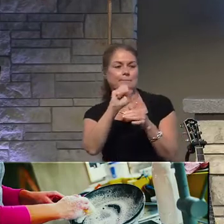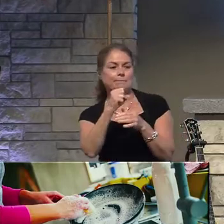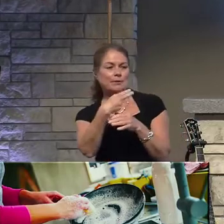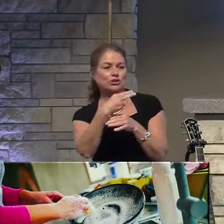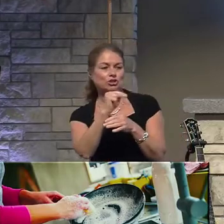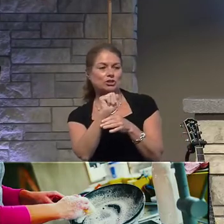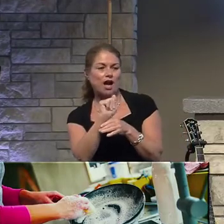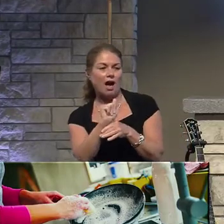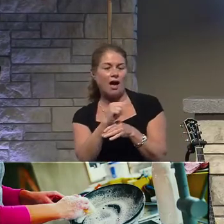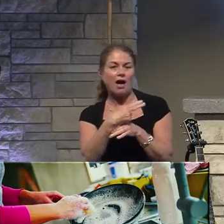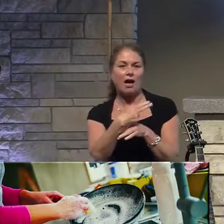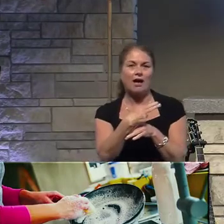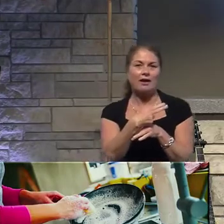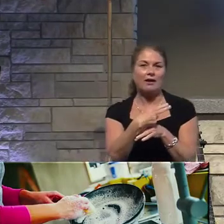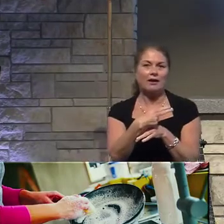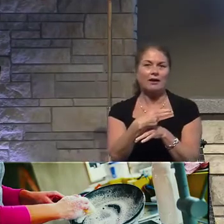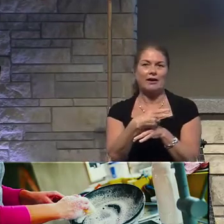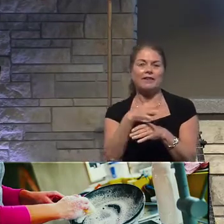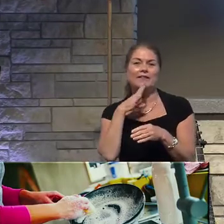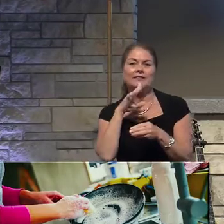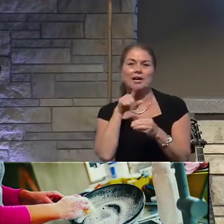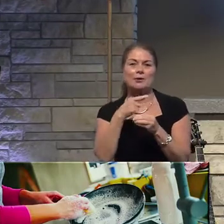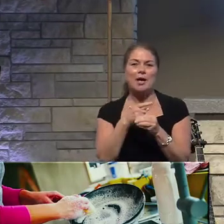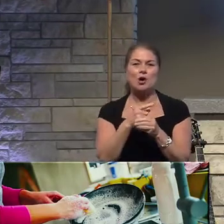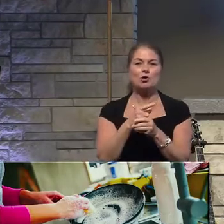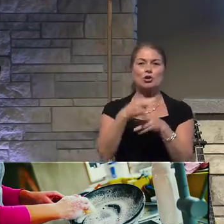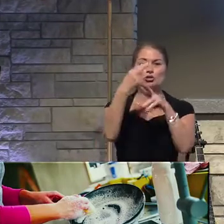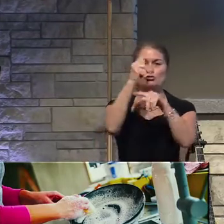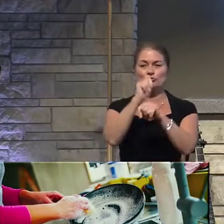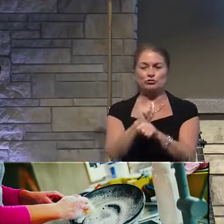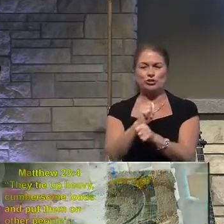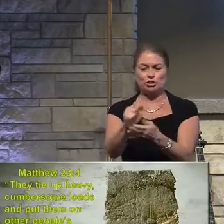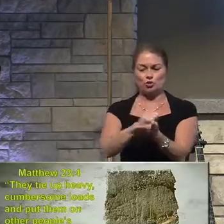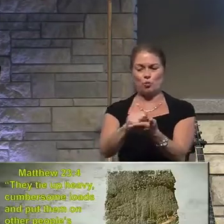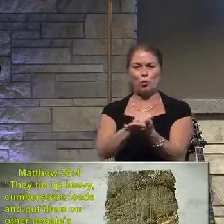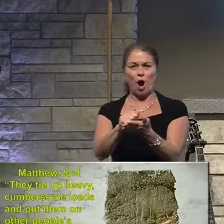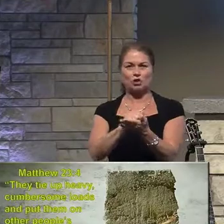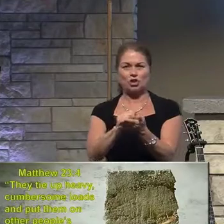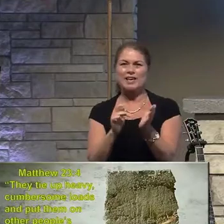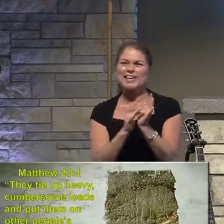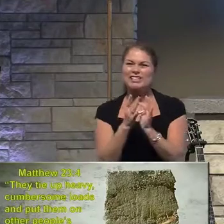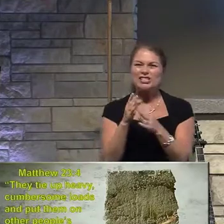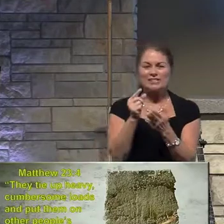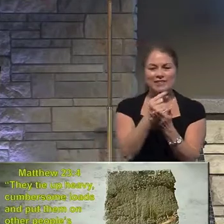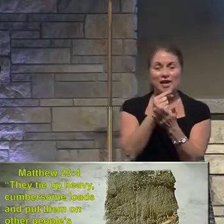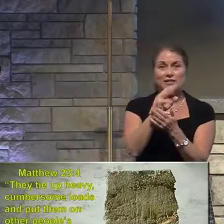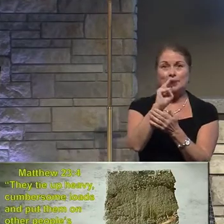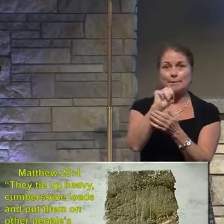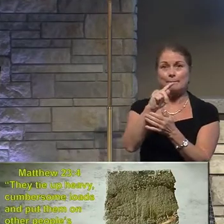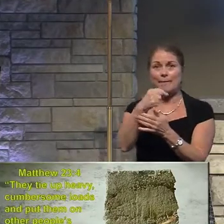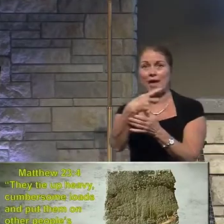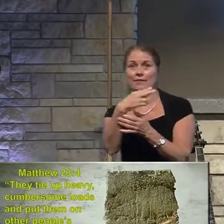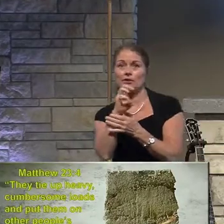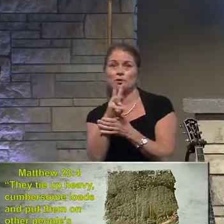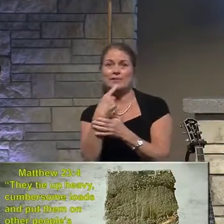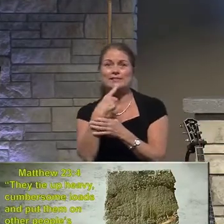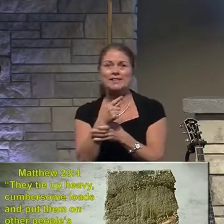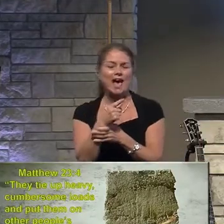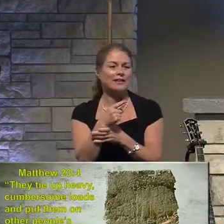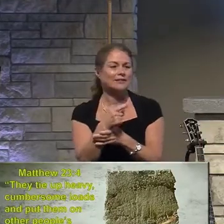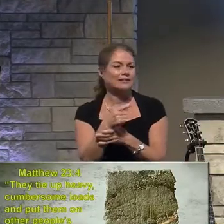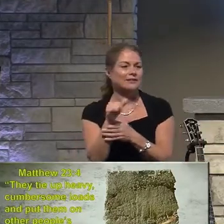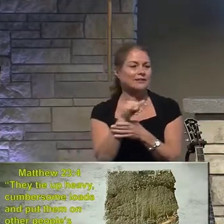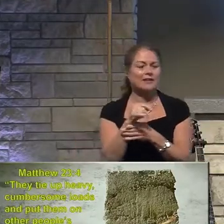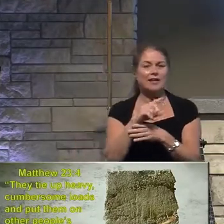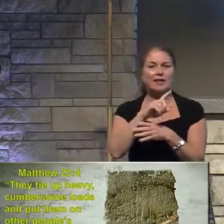that deal with ritualistic washing. I mean, Jesus, in the Gospel of Matthew, said it like this: they tie up